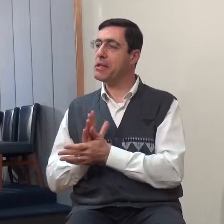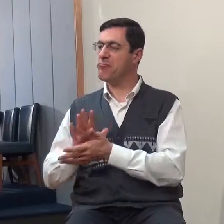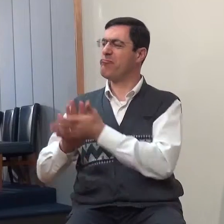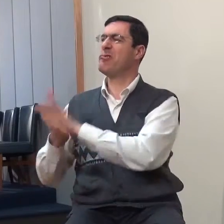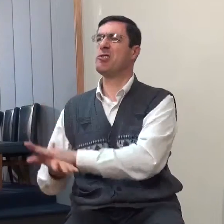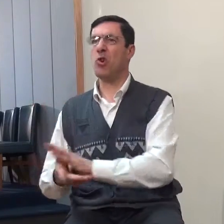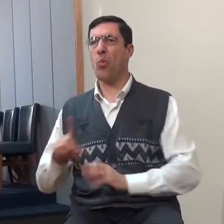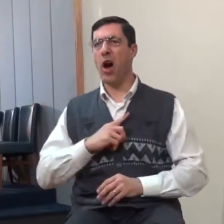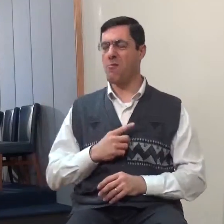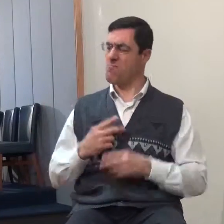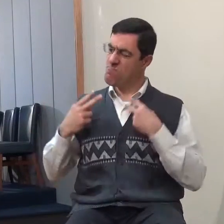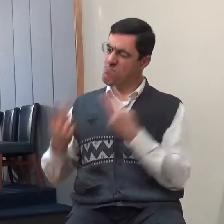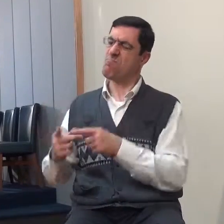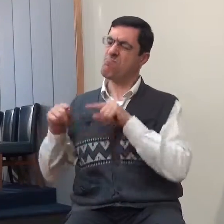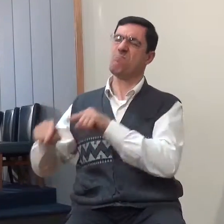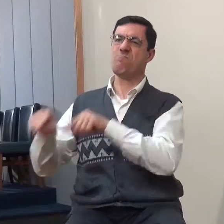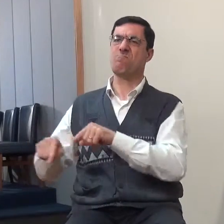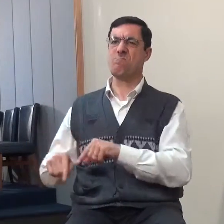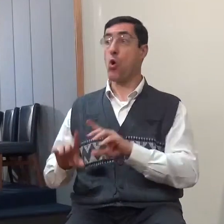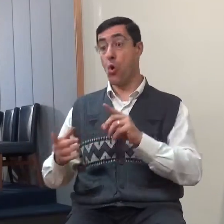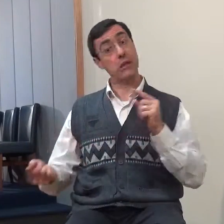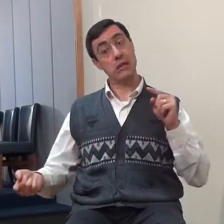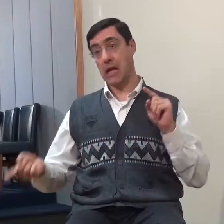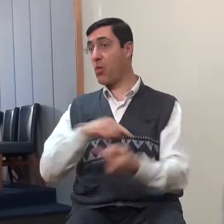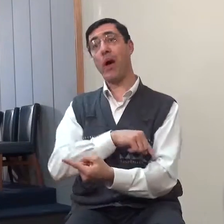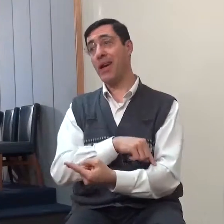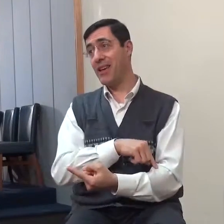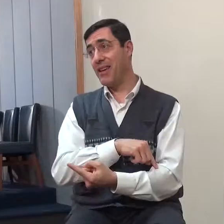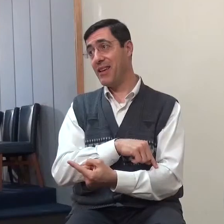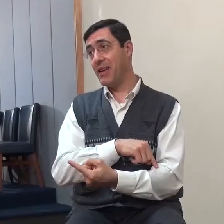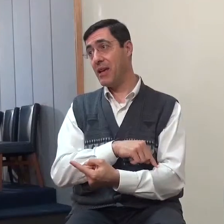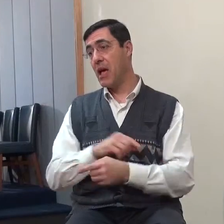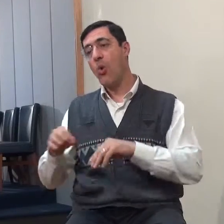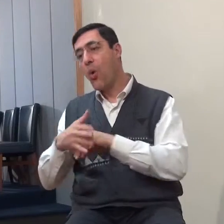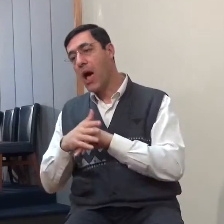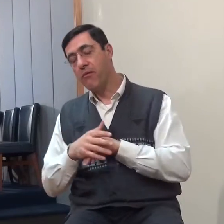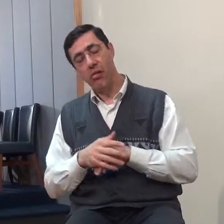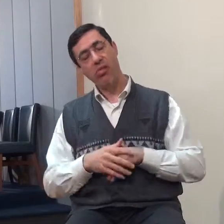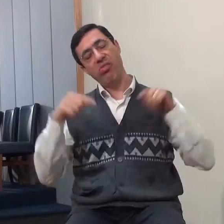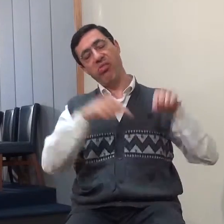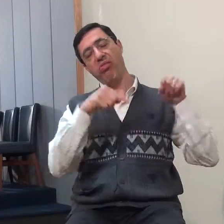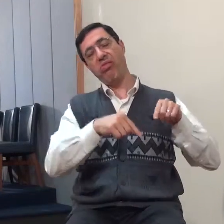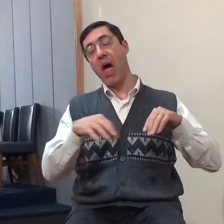intolerable, or a wife who may destroy her husband's happiness by some means or other.